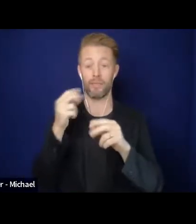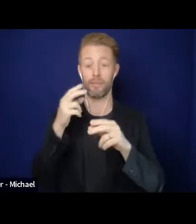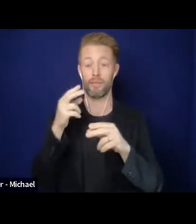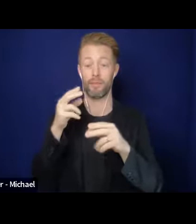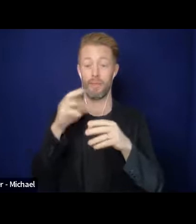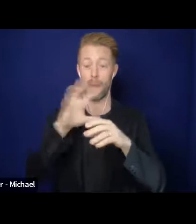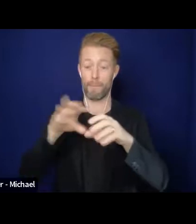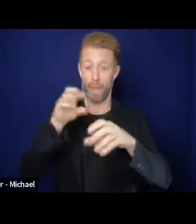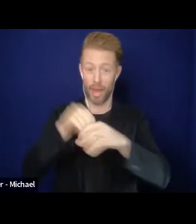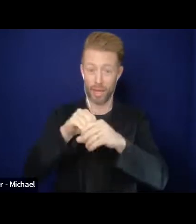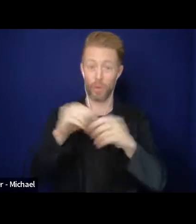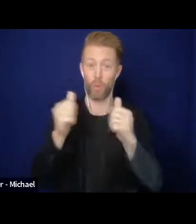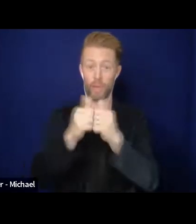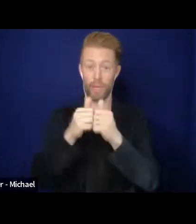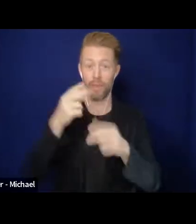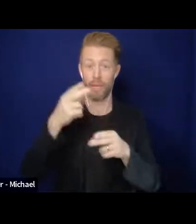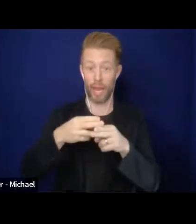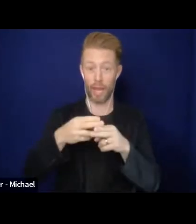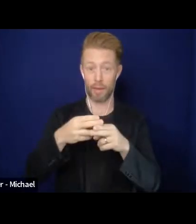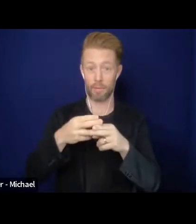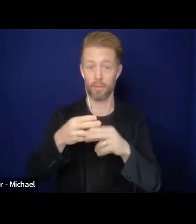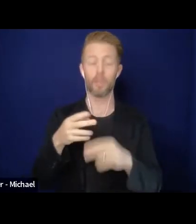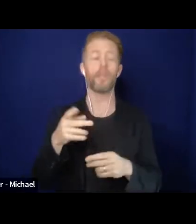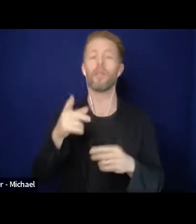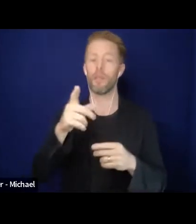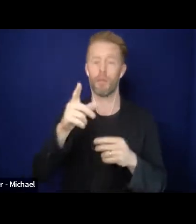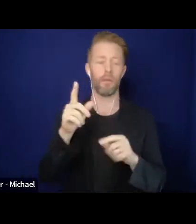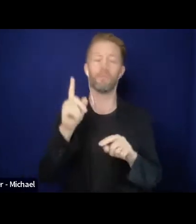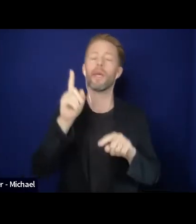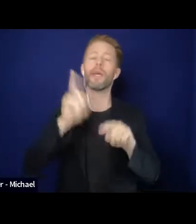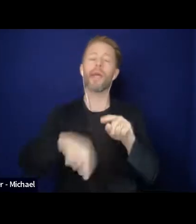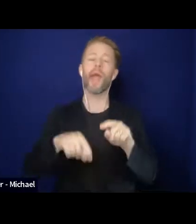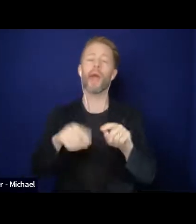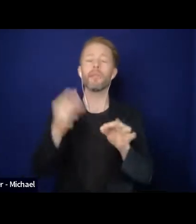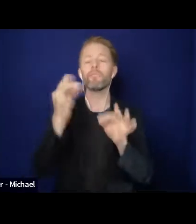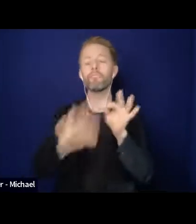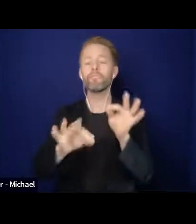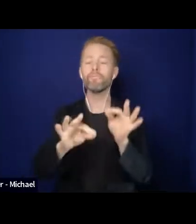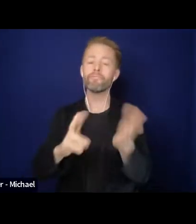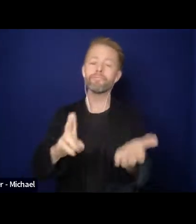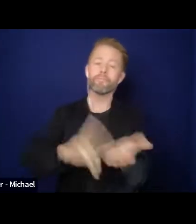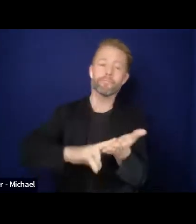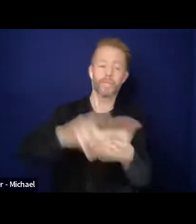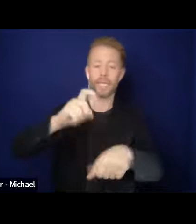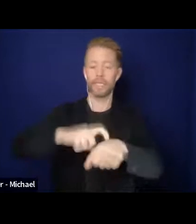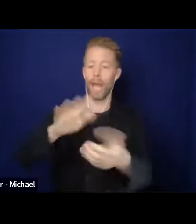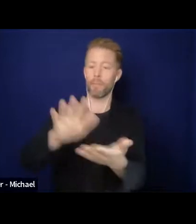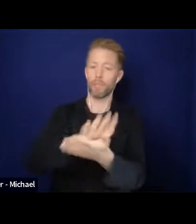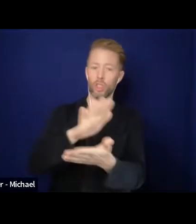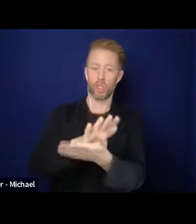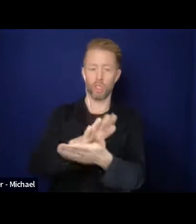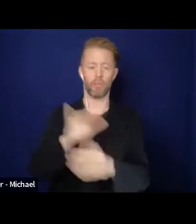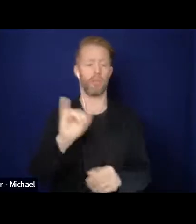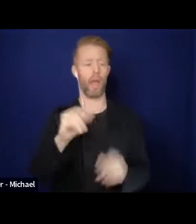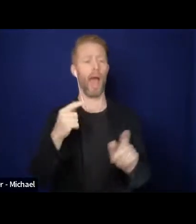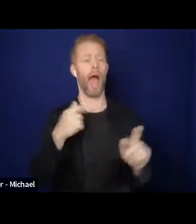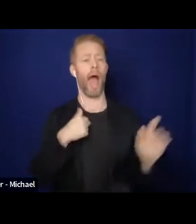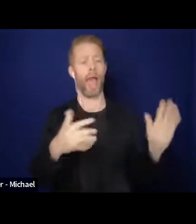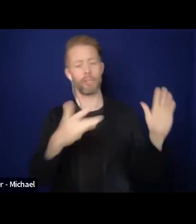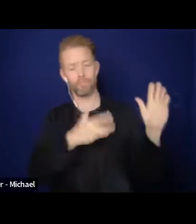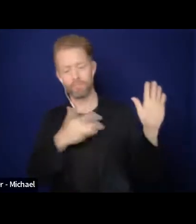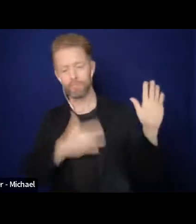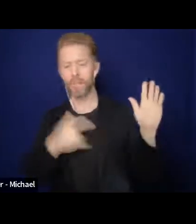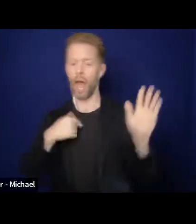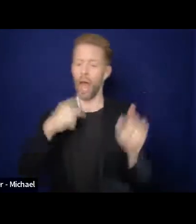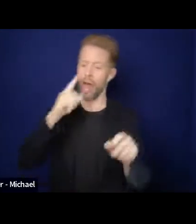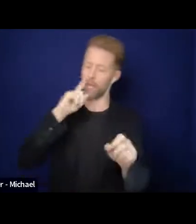for example, a simple timesheet or a signed piece of paper that says, I agree and confirm and attest